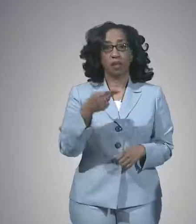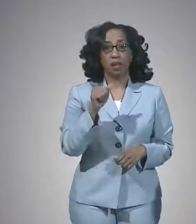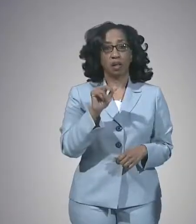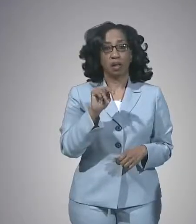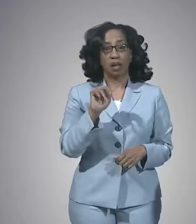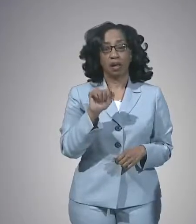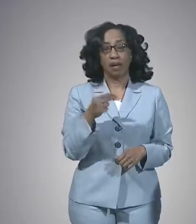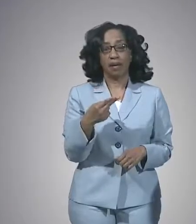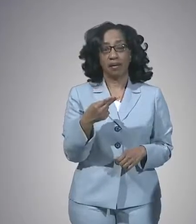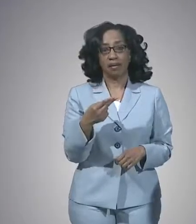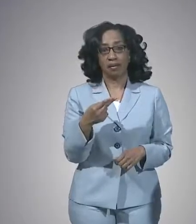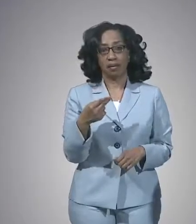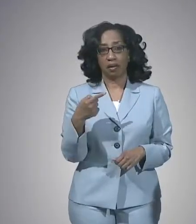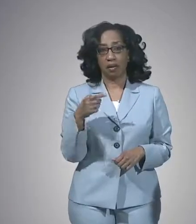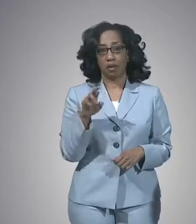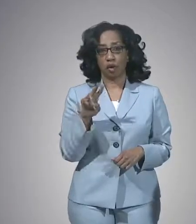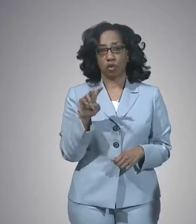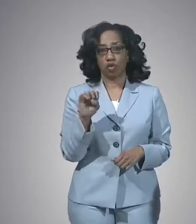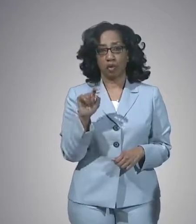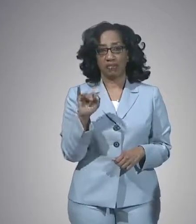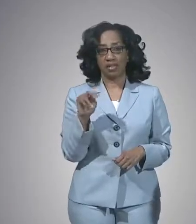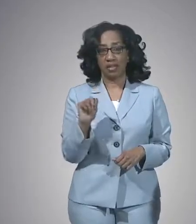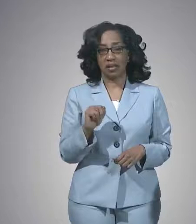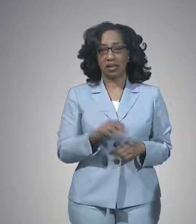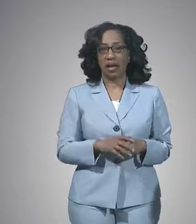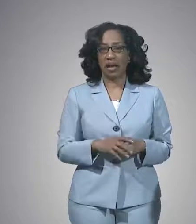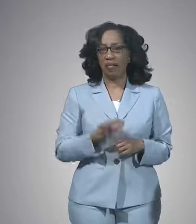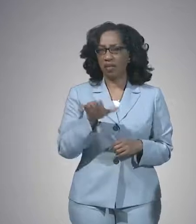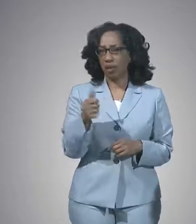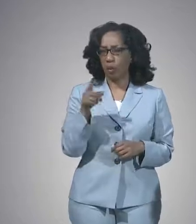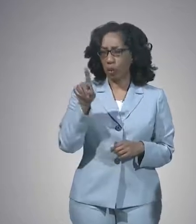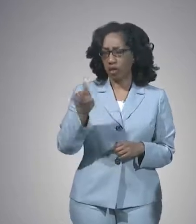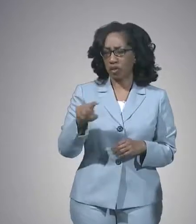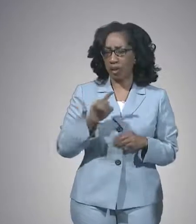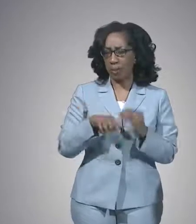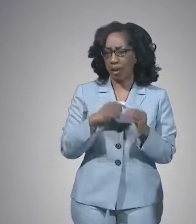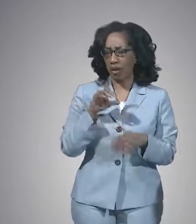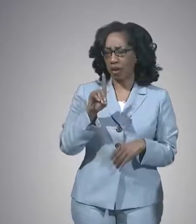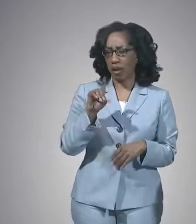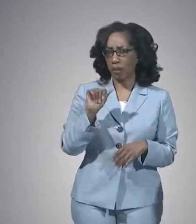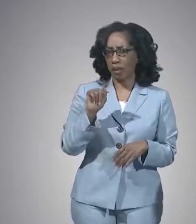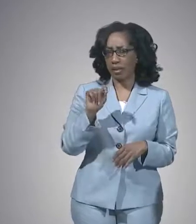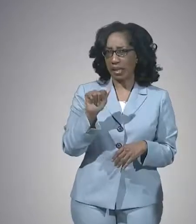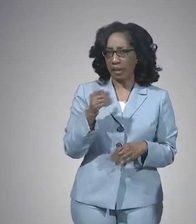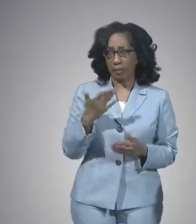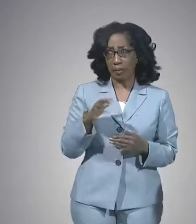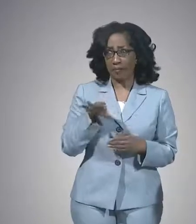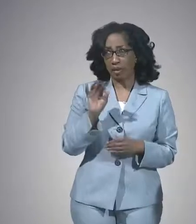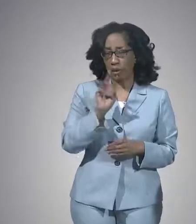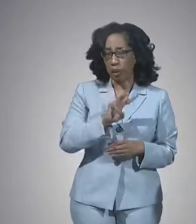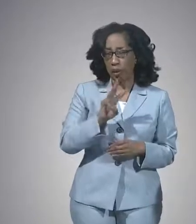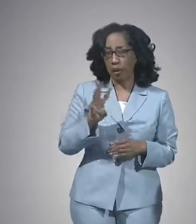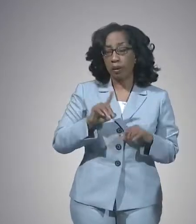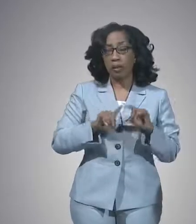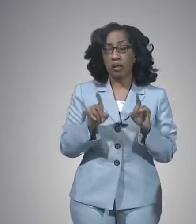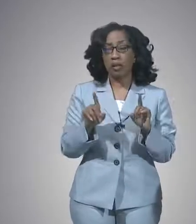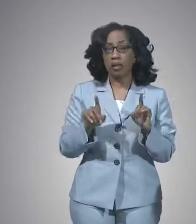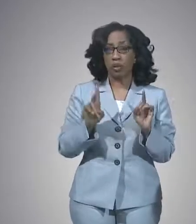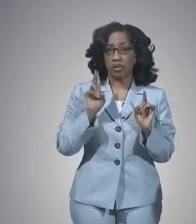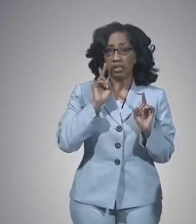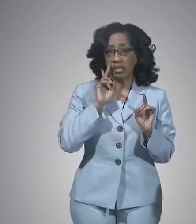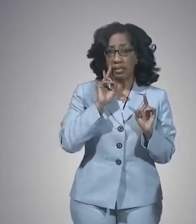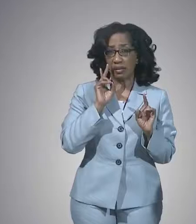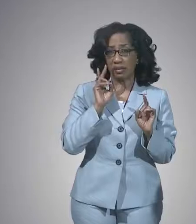I have an additional question about data, and I'm wondering, I might be missing this on the website, but have we seen any